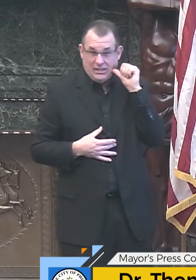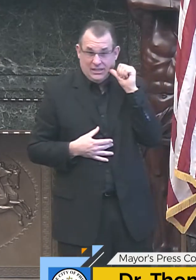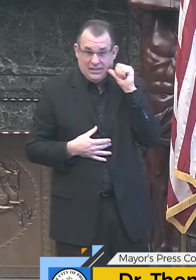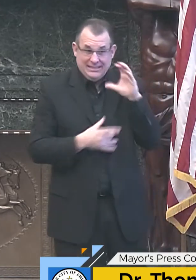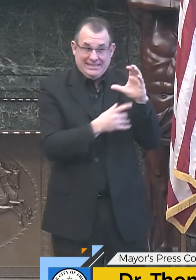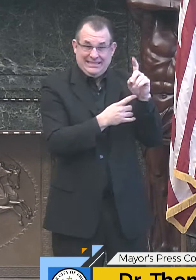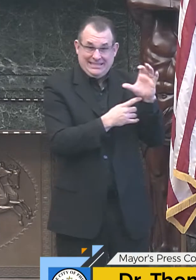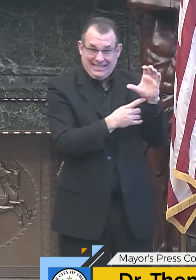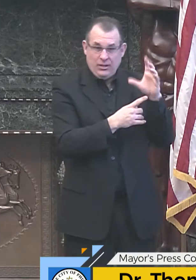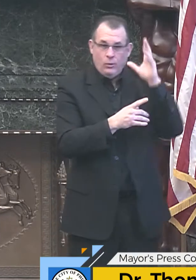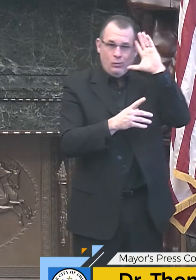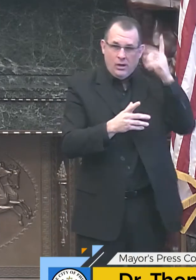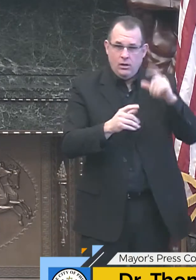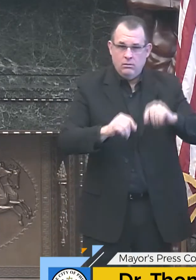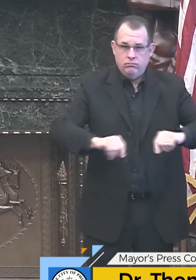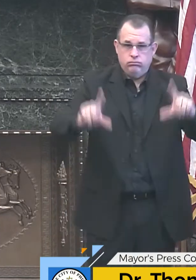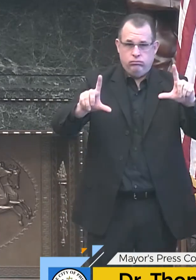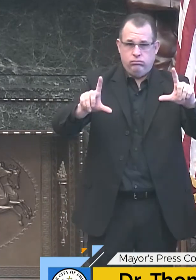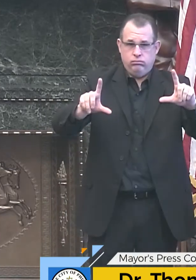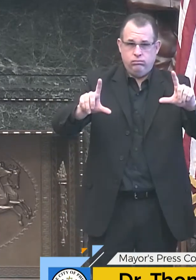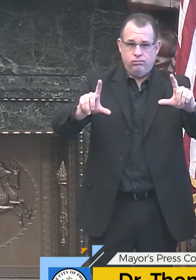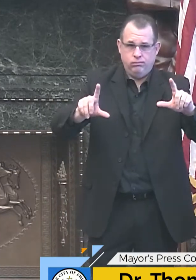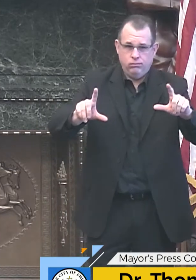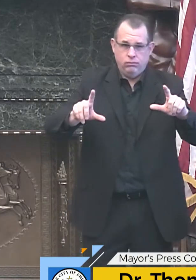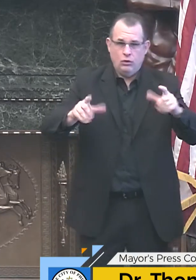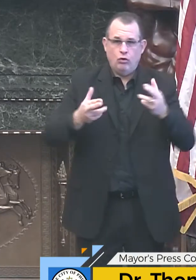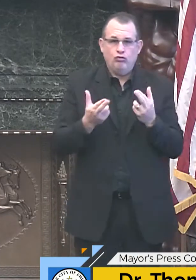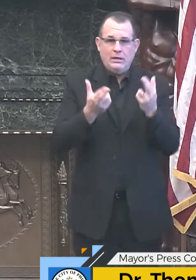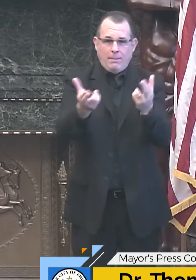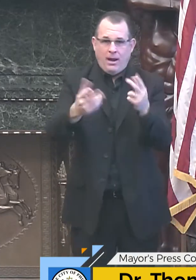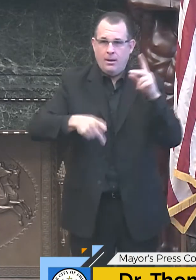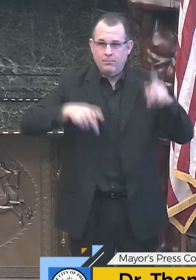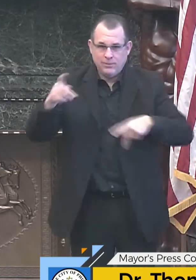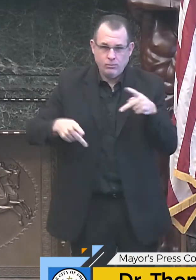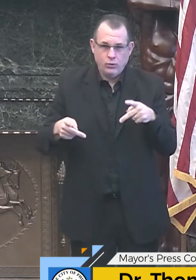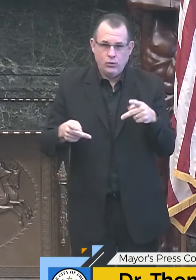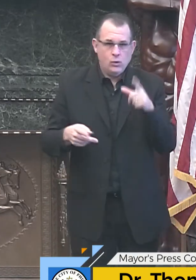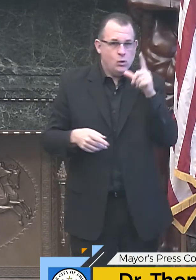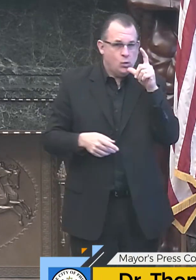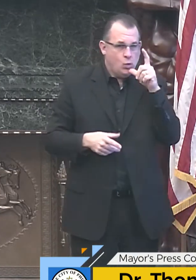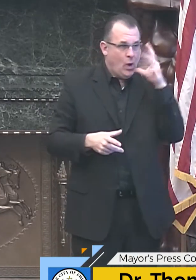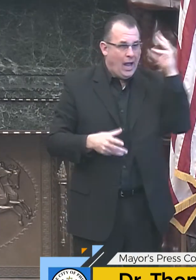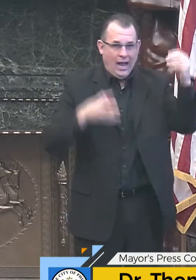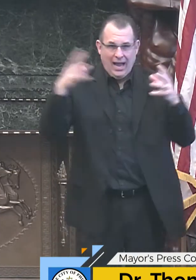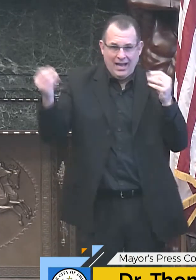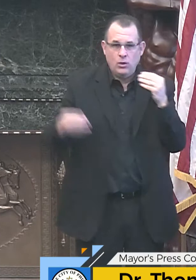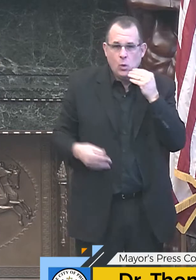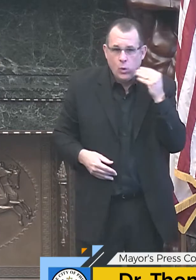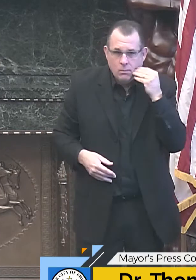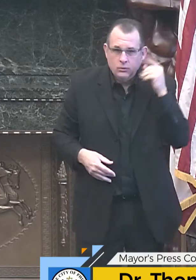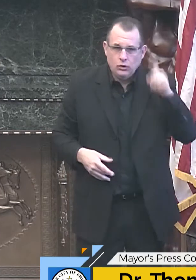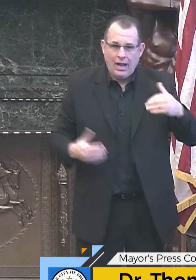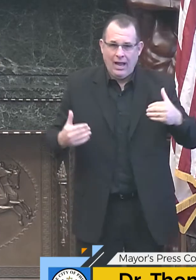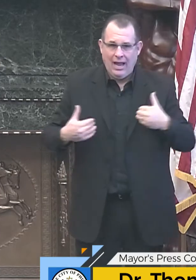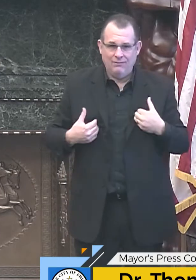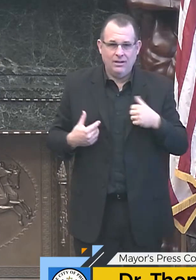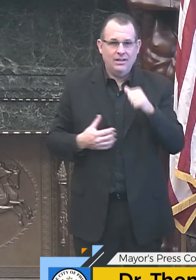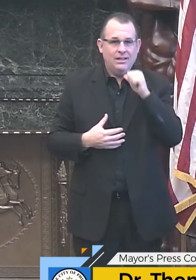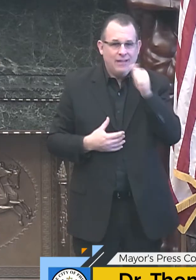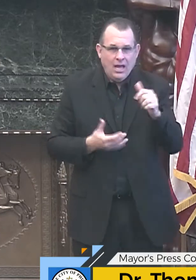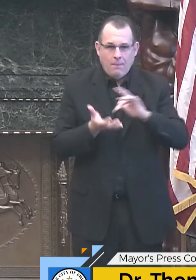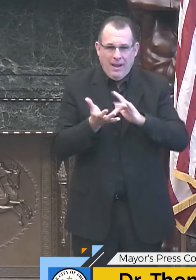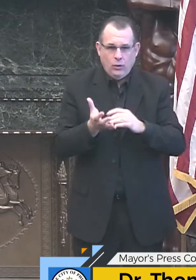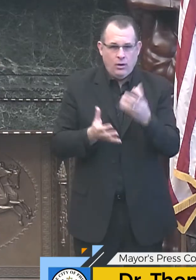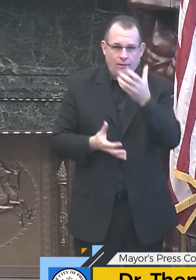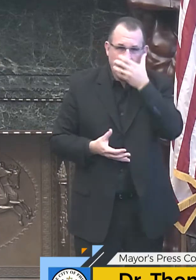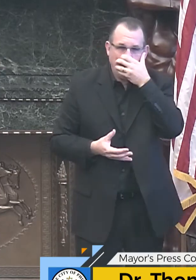coming out with guidance recommending that people who are outside the home wear a non-medical face mask